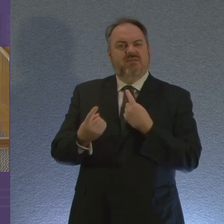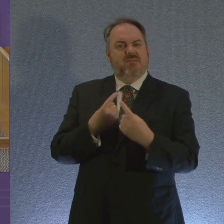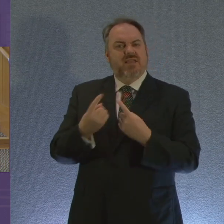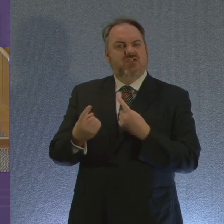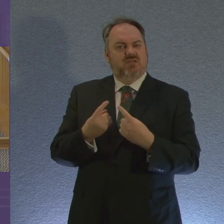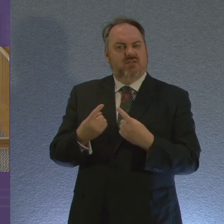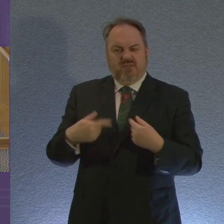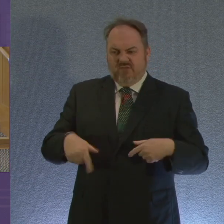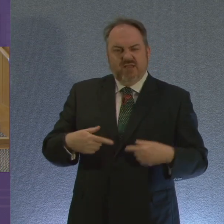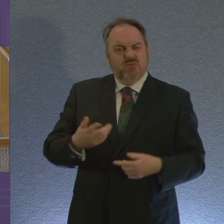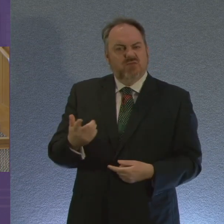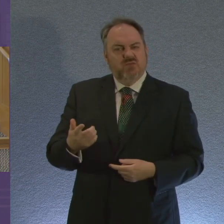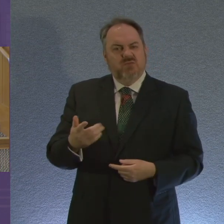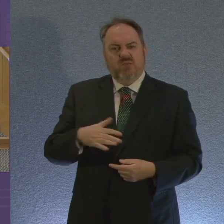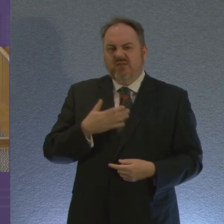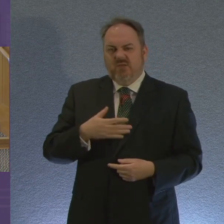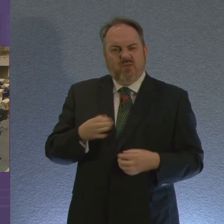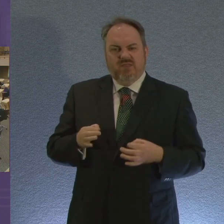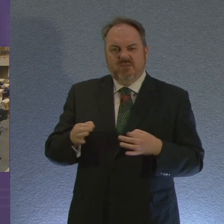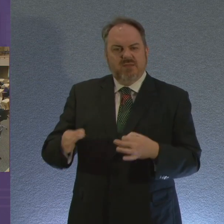when it comes to stage 2.